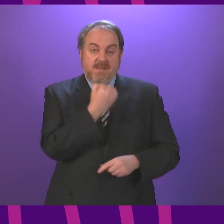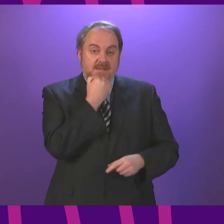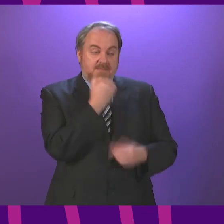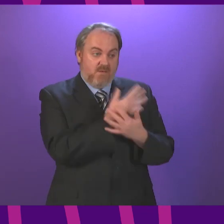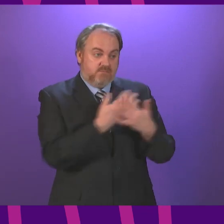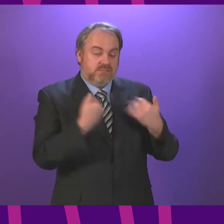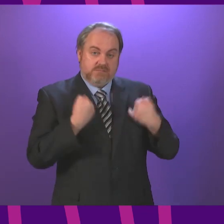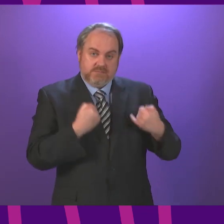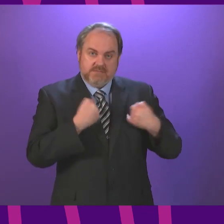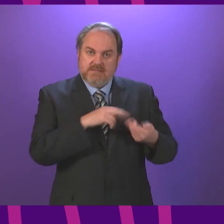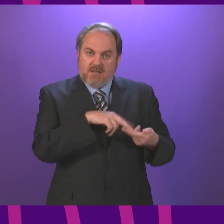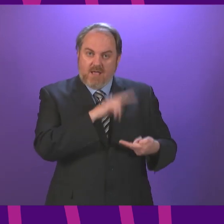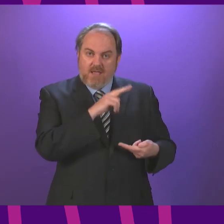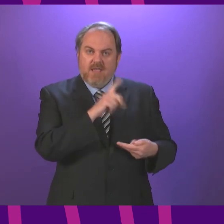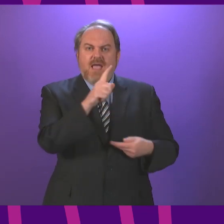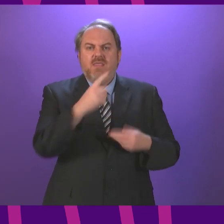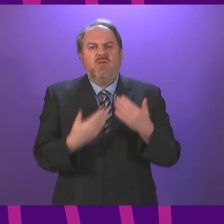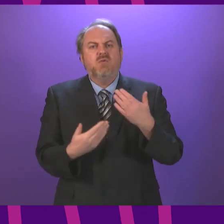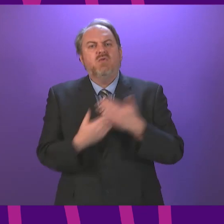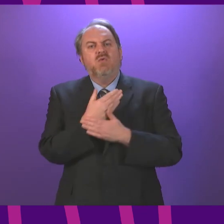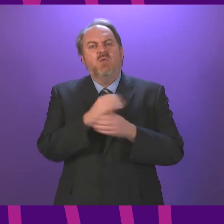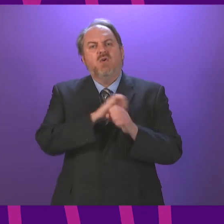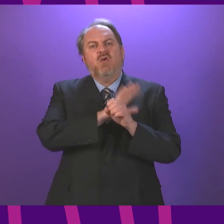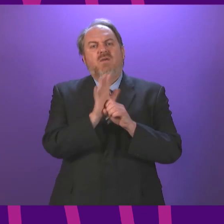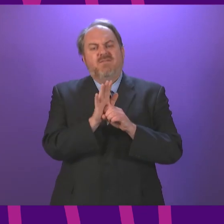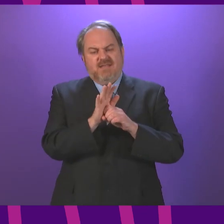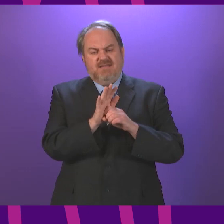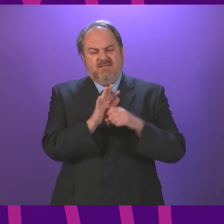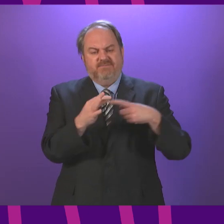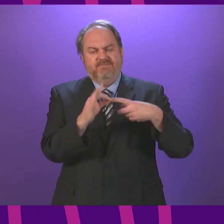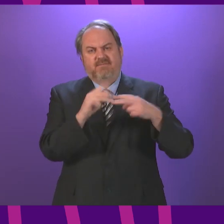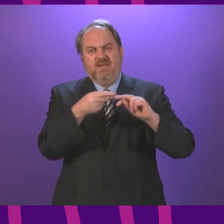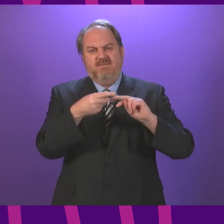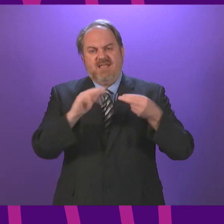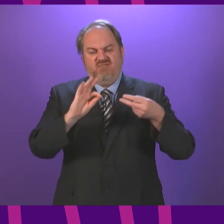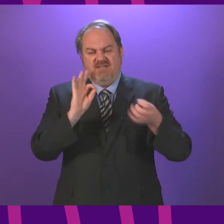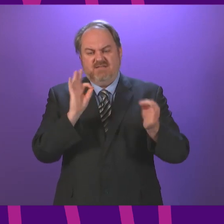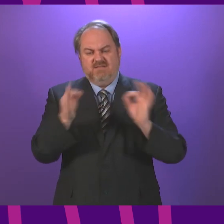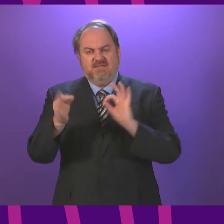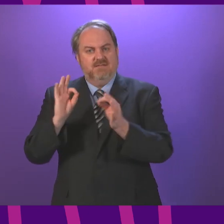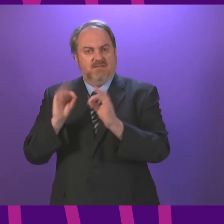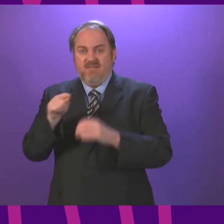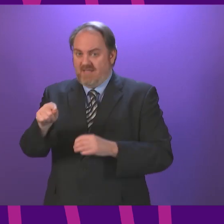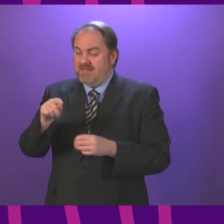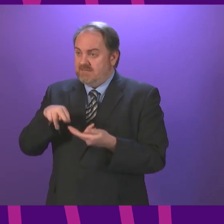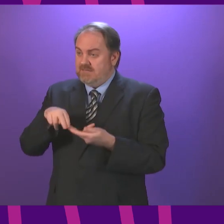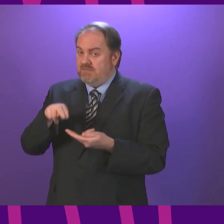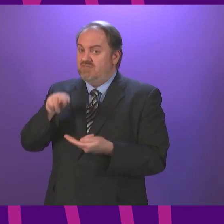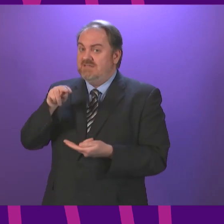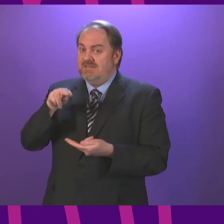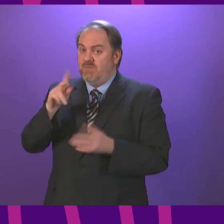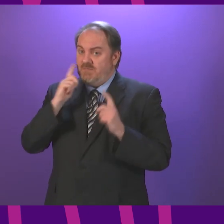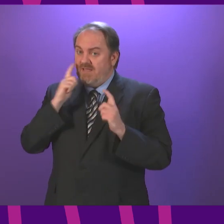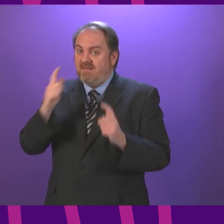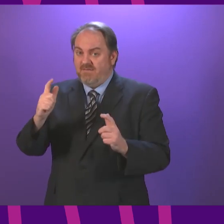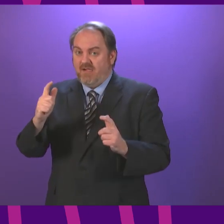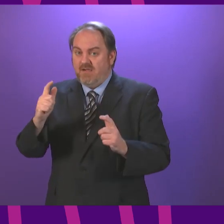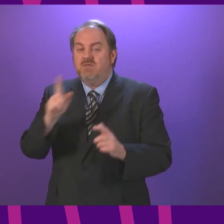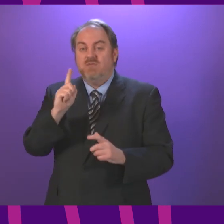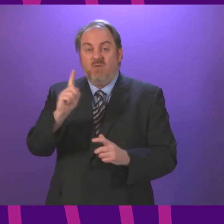and of course, the new variant remains highly infectious. So for the moment, if we want to continue this progress, my advice